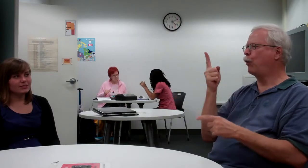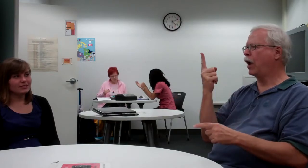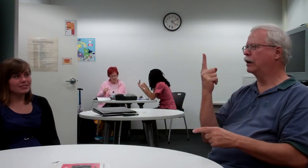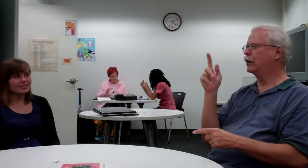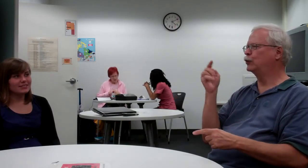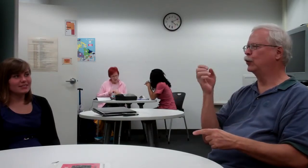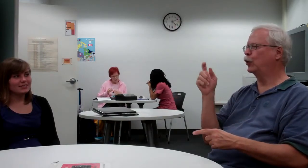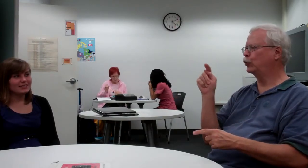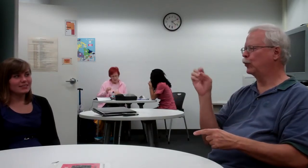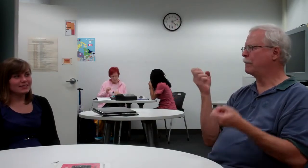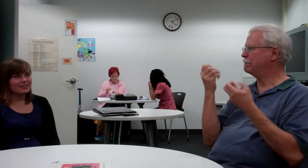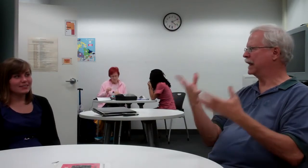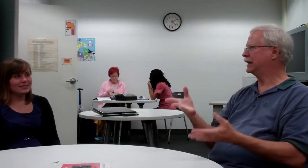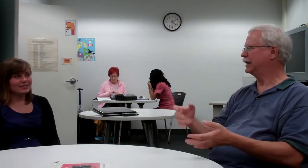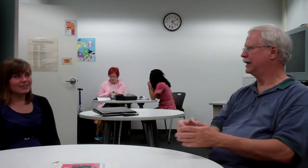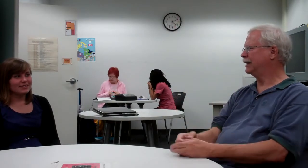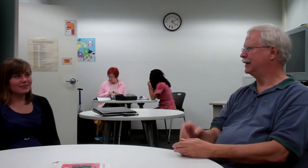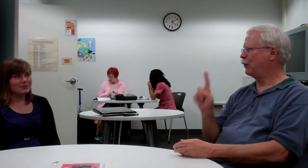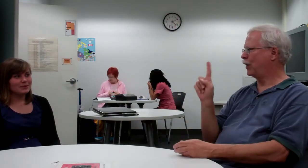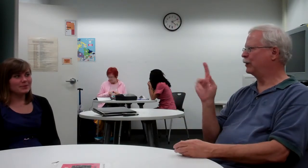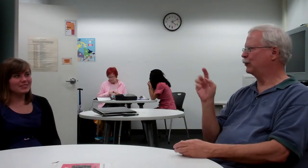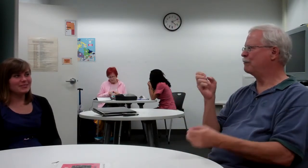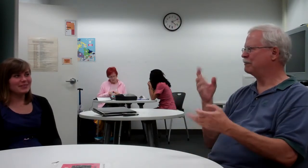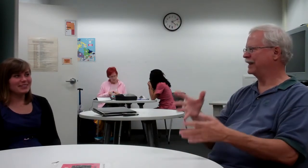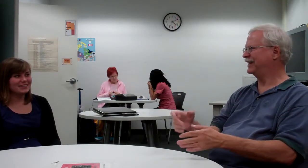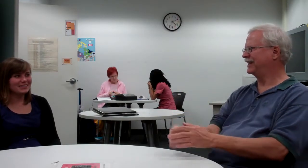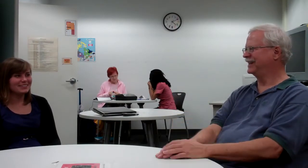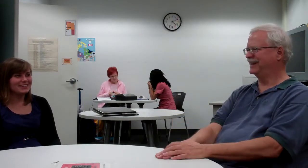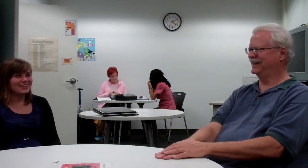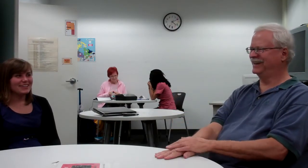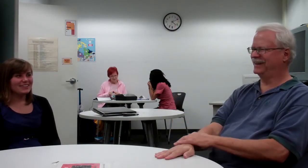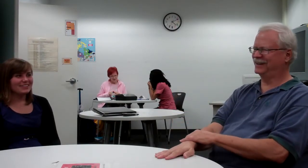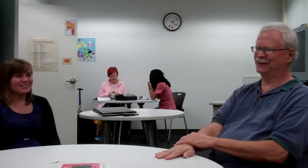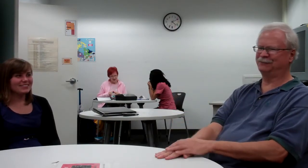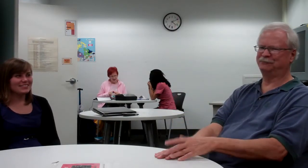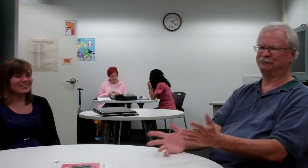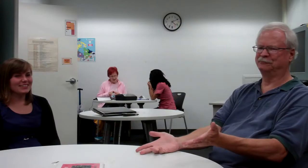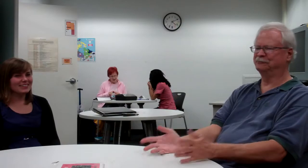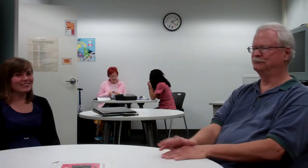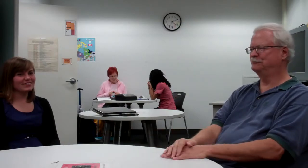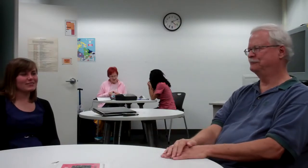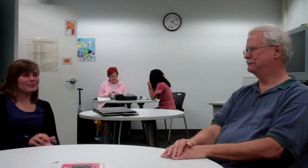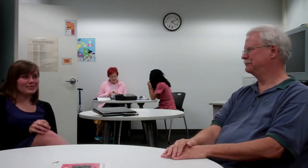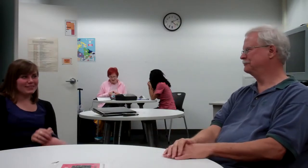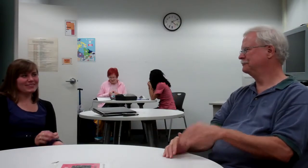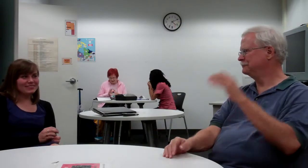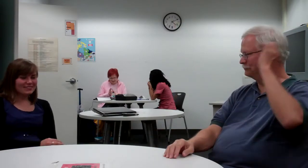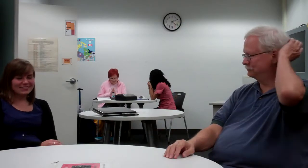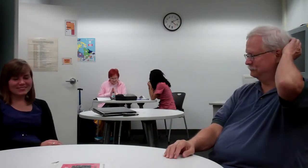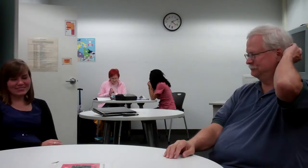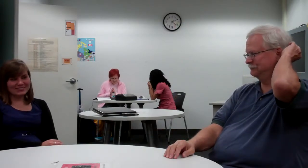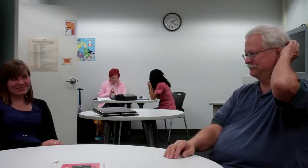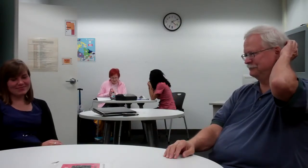drinks, you know, maybe one too many. And we'll start having a different perspective.